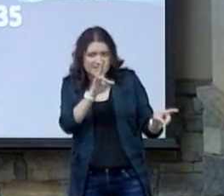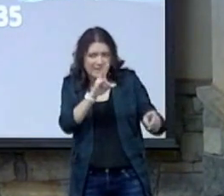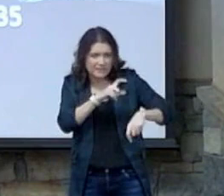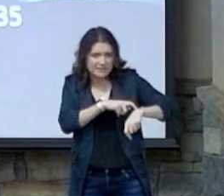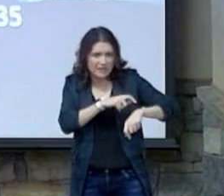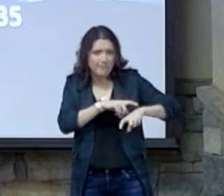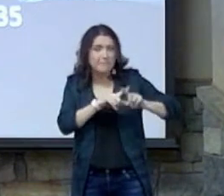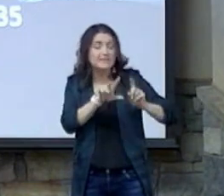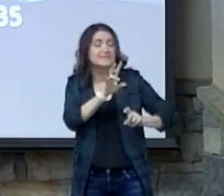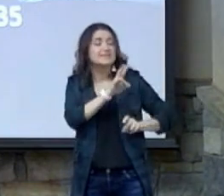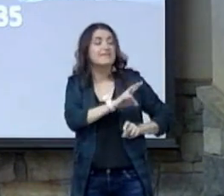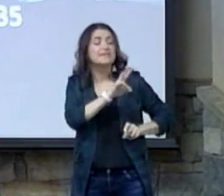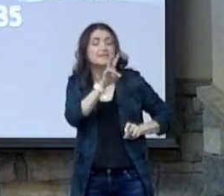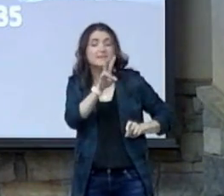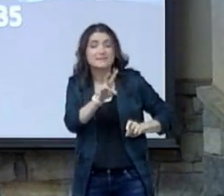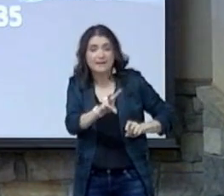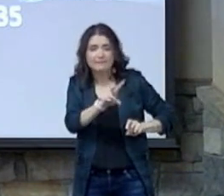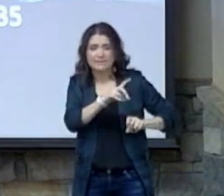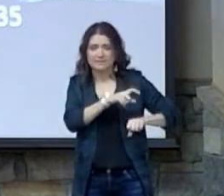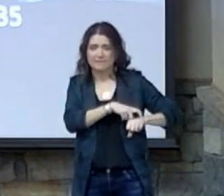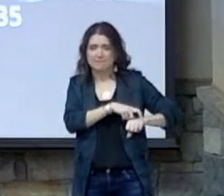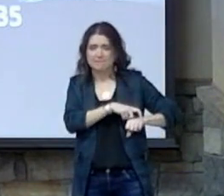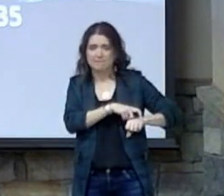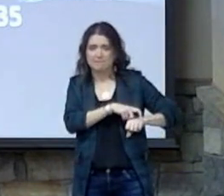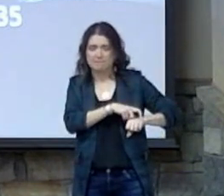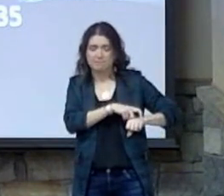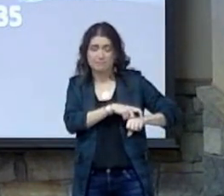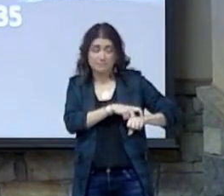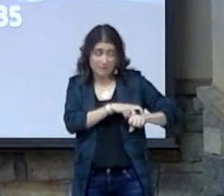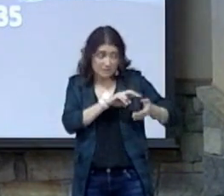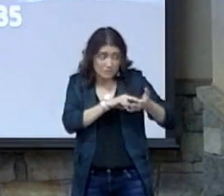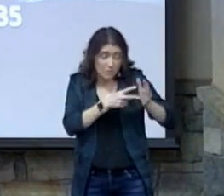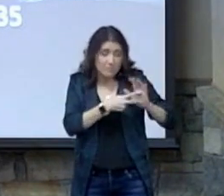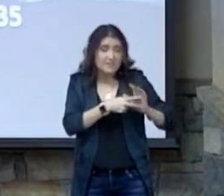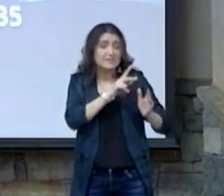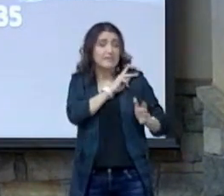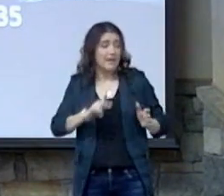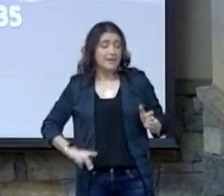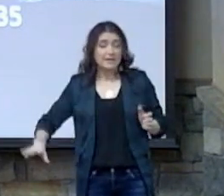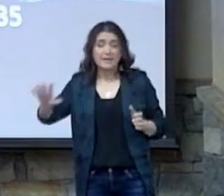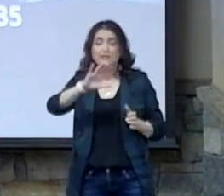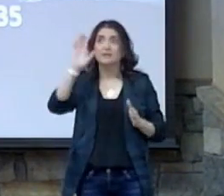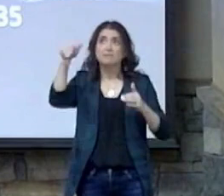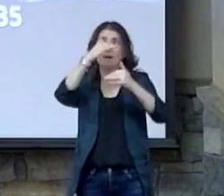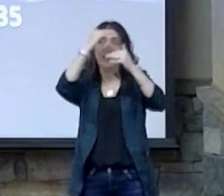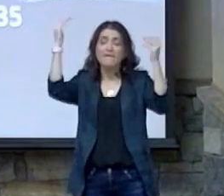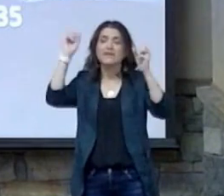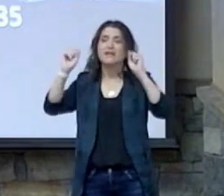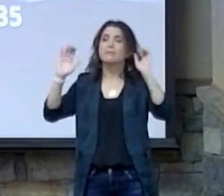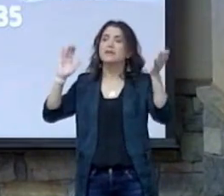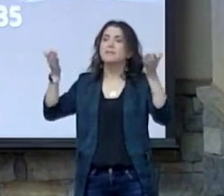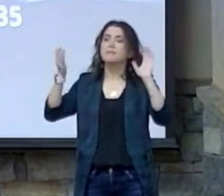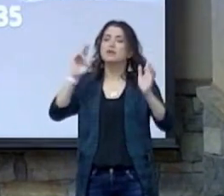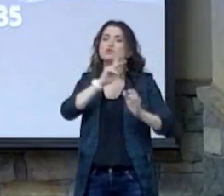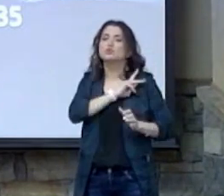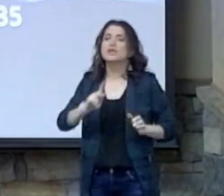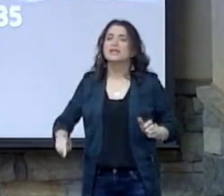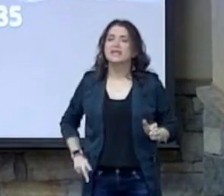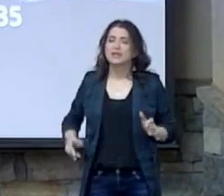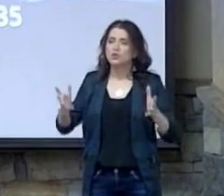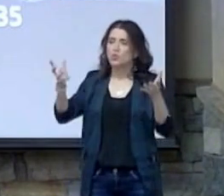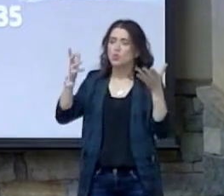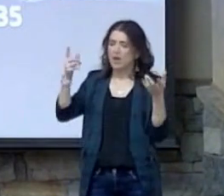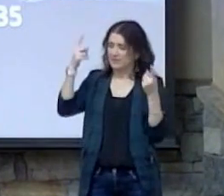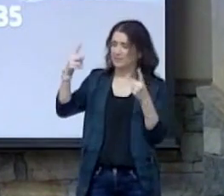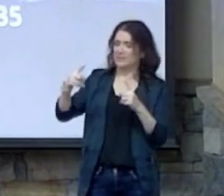but 77 times. Therefore, the kingdom of heaven may be compared to a king who wished to settle accounts